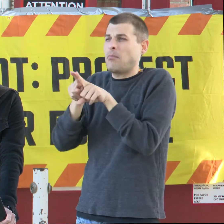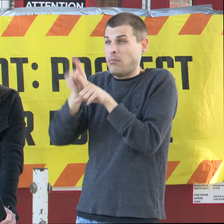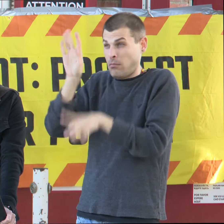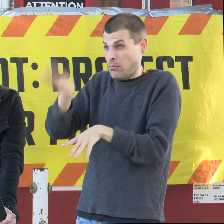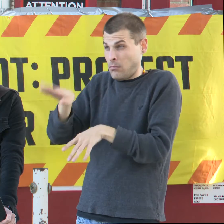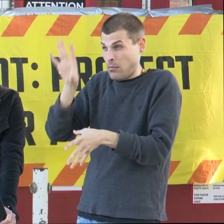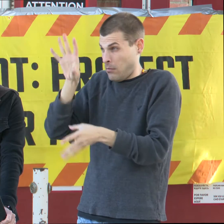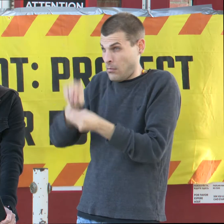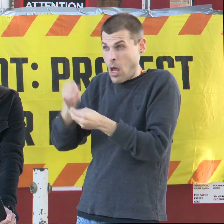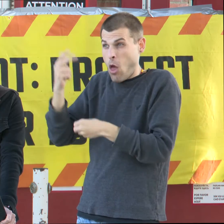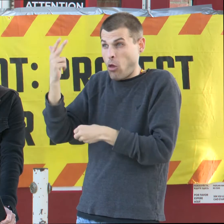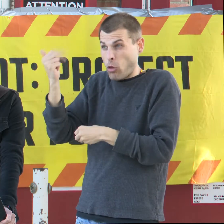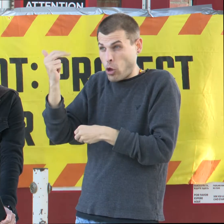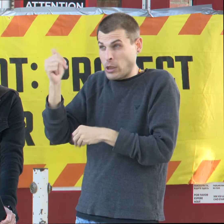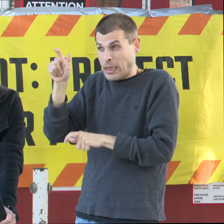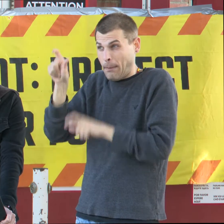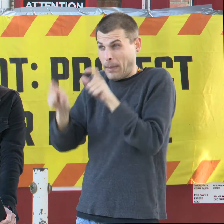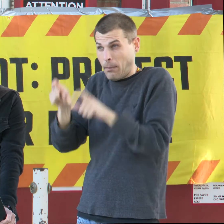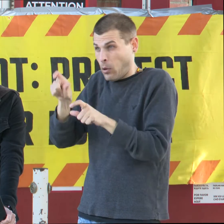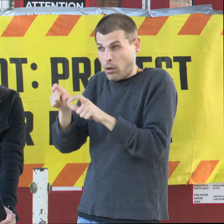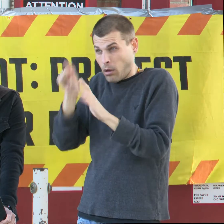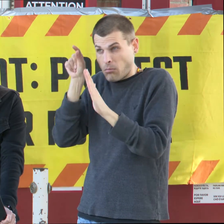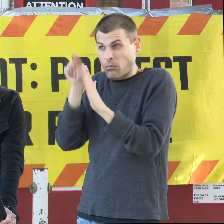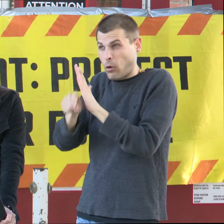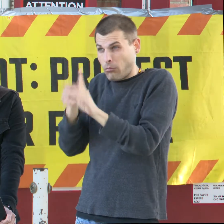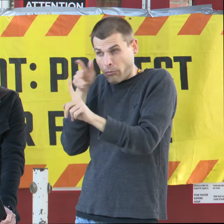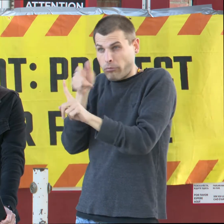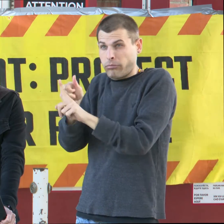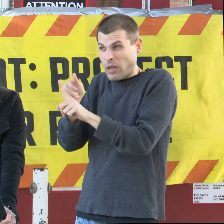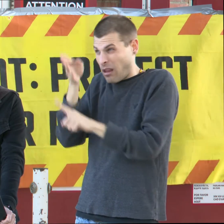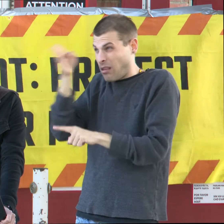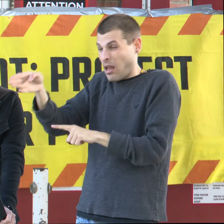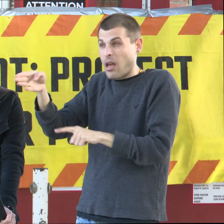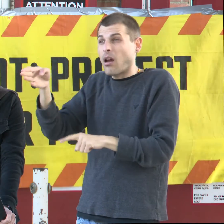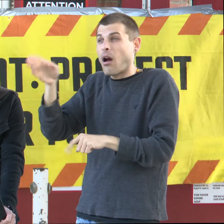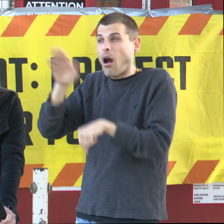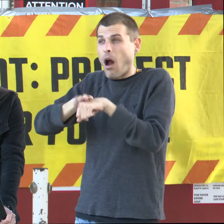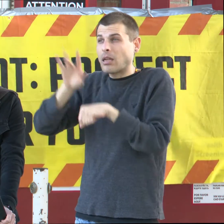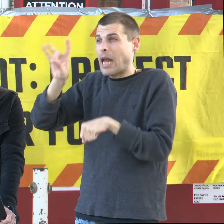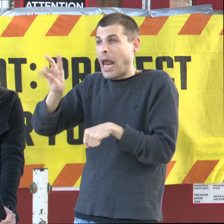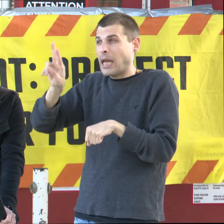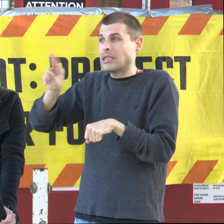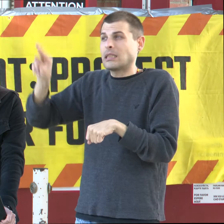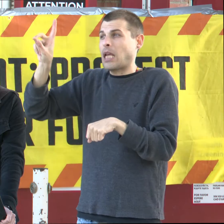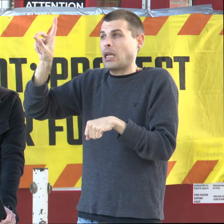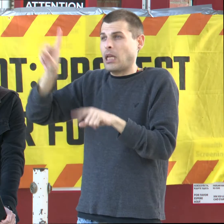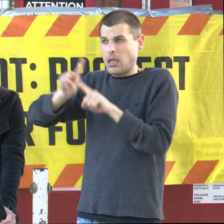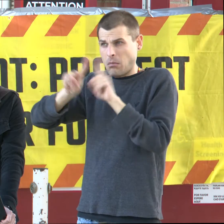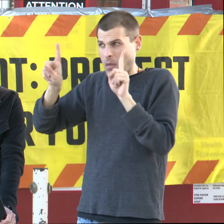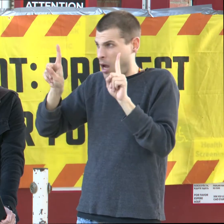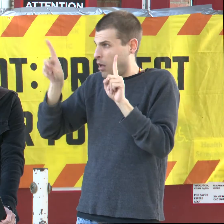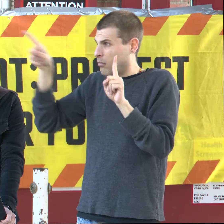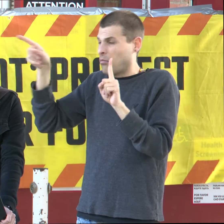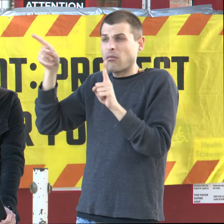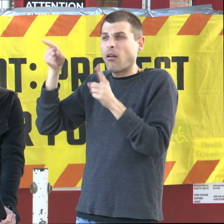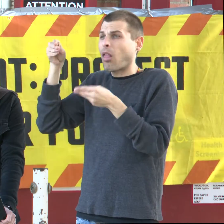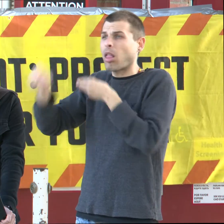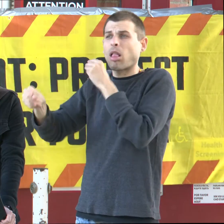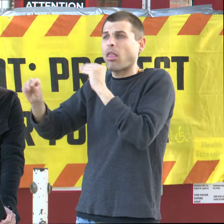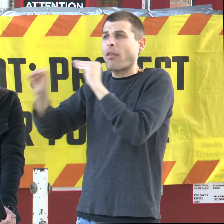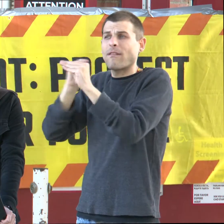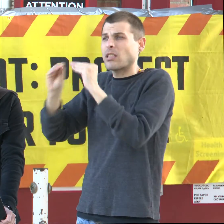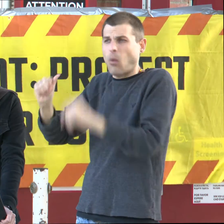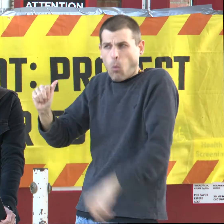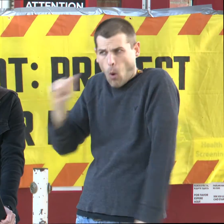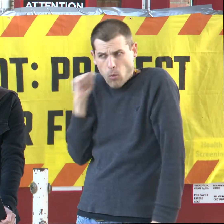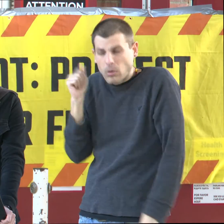been killed on 82nd Avenue since 2009. Yet this project gets priority and $800 million. $800 million